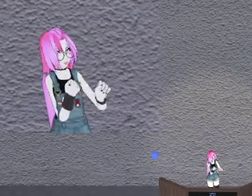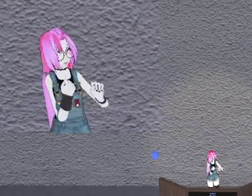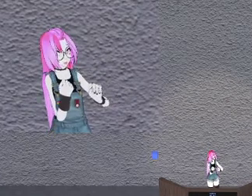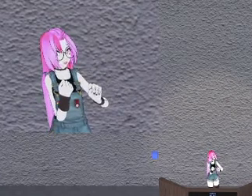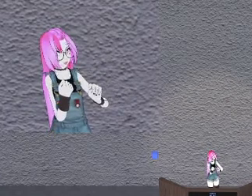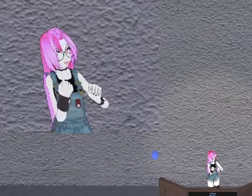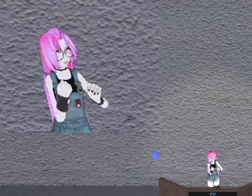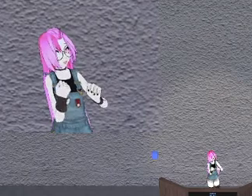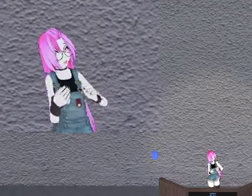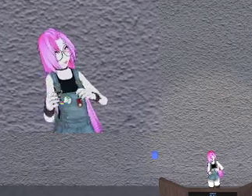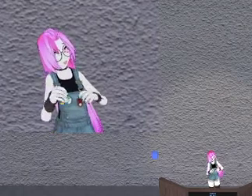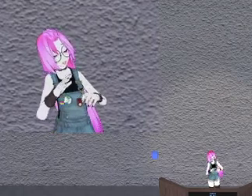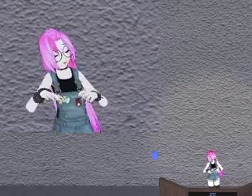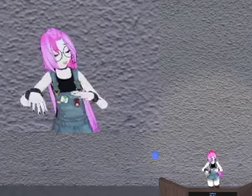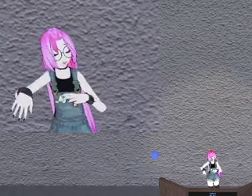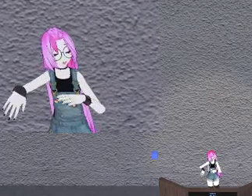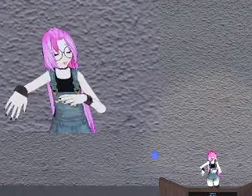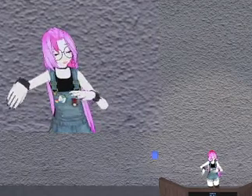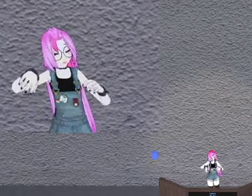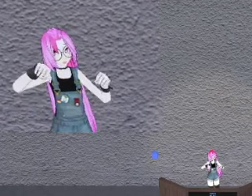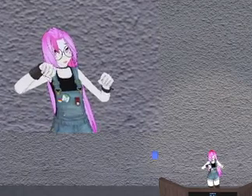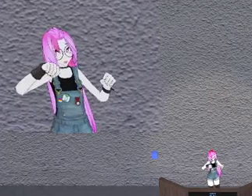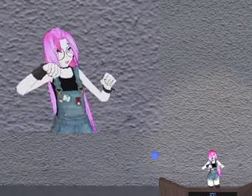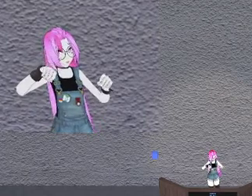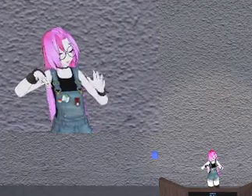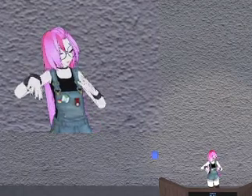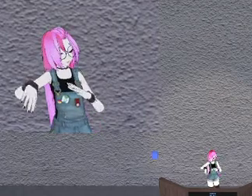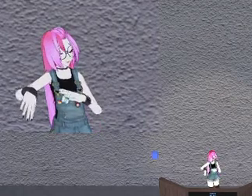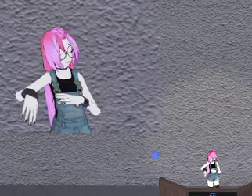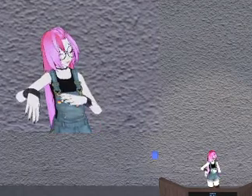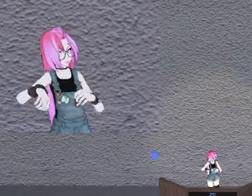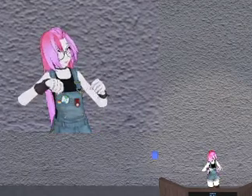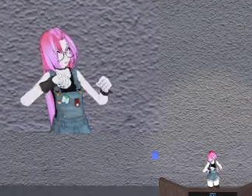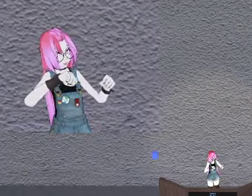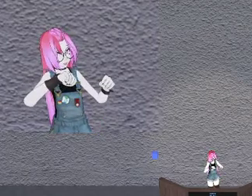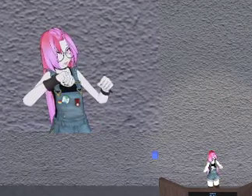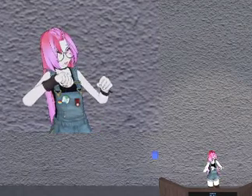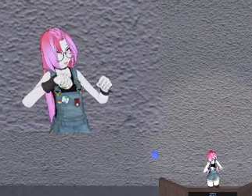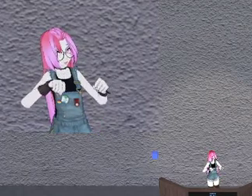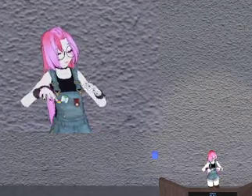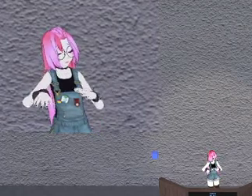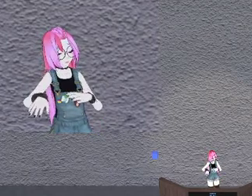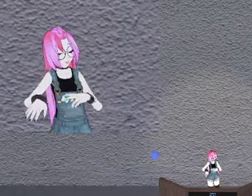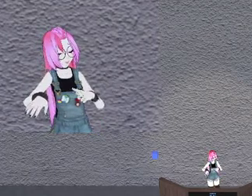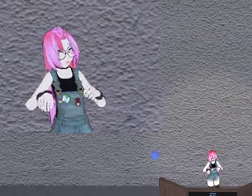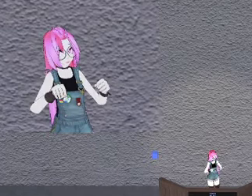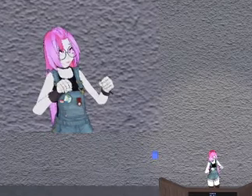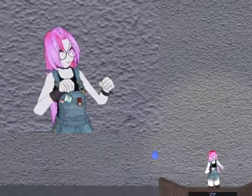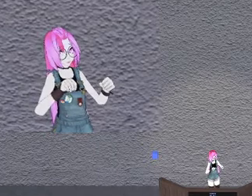really quick. But just a general leaving, you could say, leave. Leave, just like that.